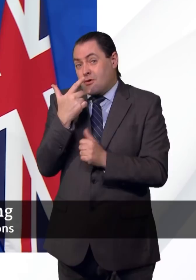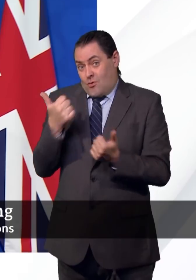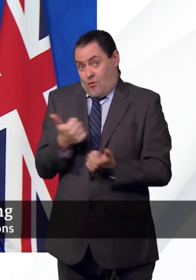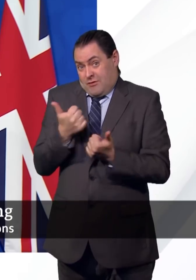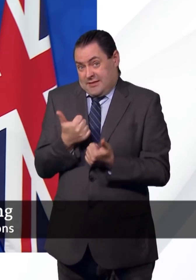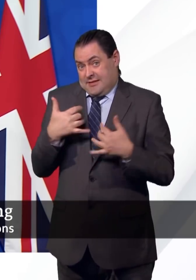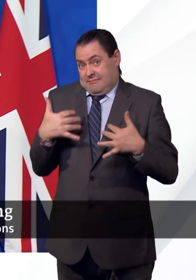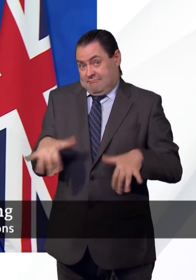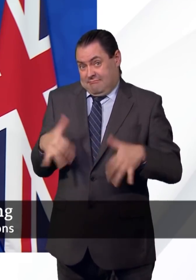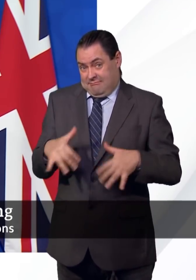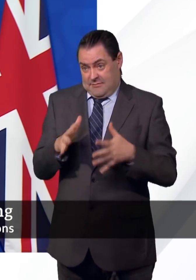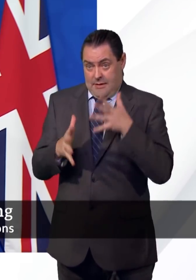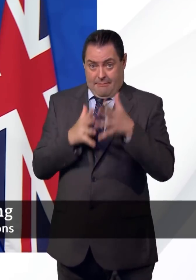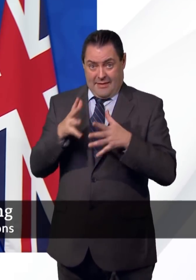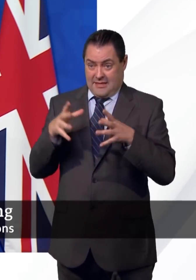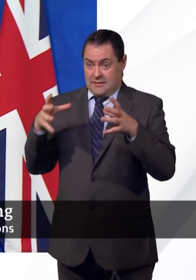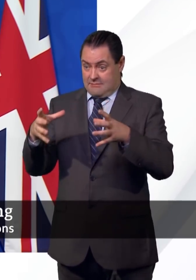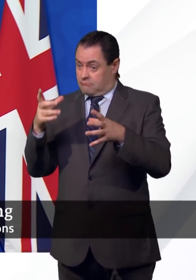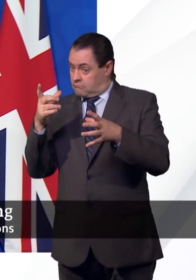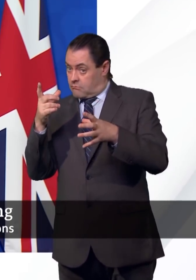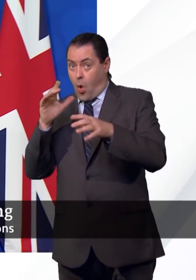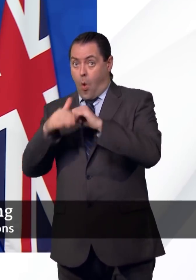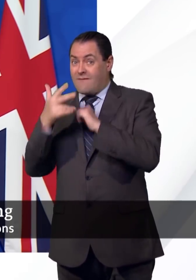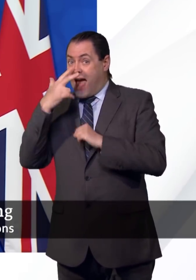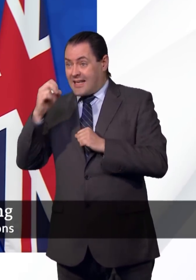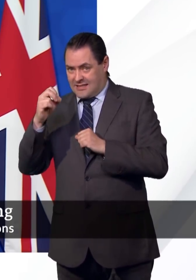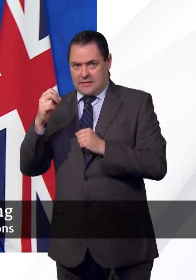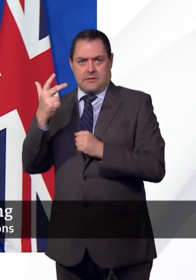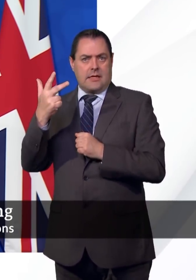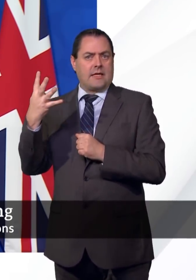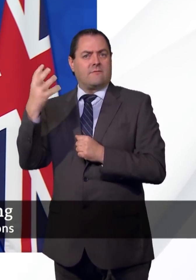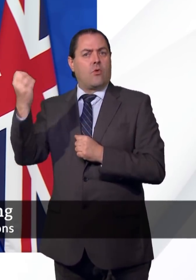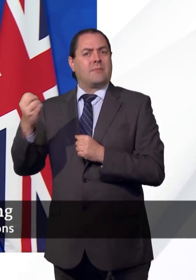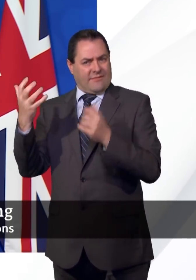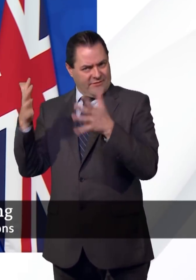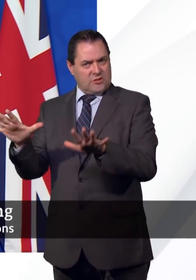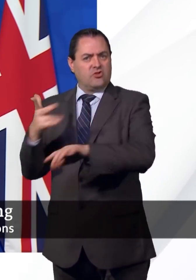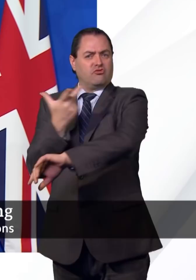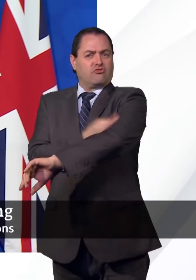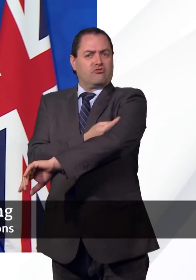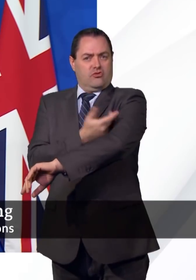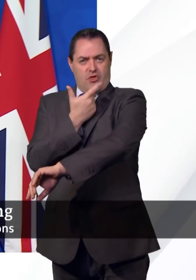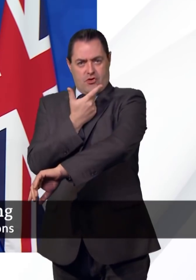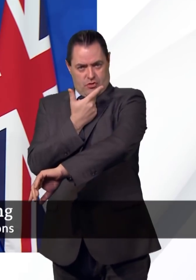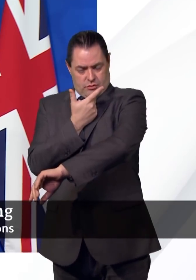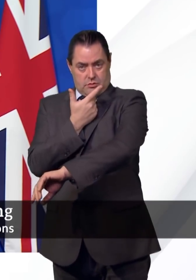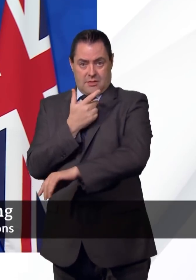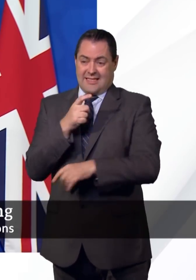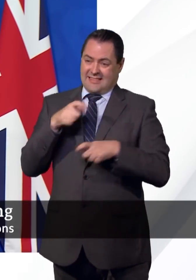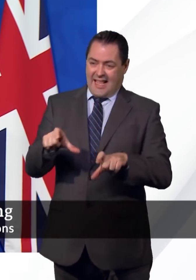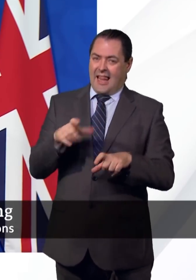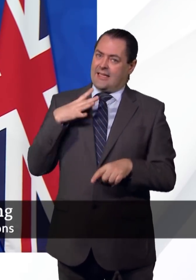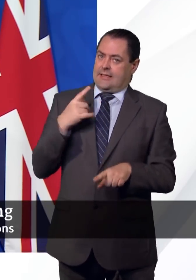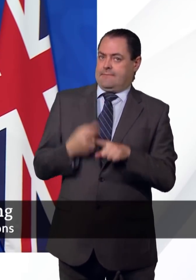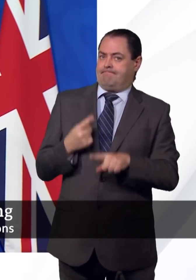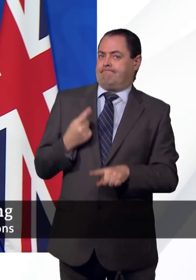reaching 84% of all the eligible over 80s. But we need to go further and faster still,